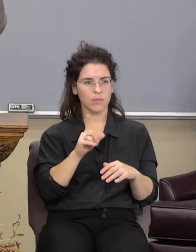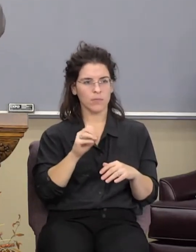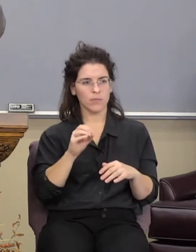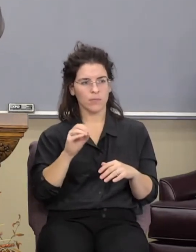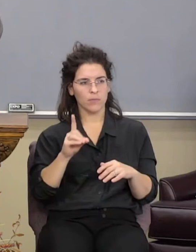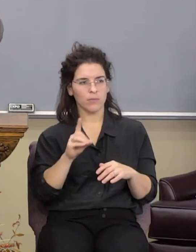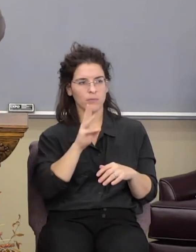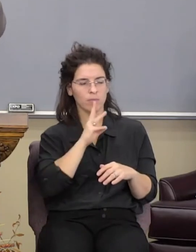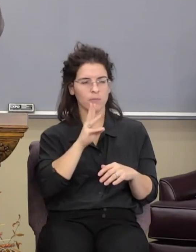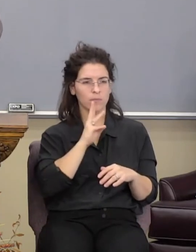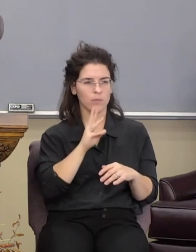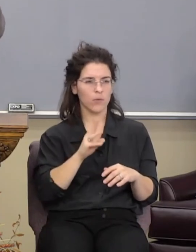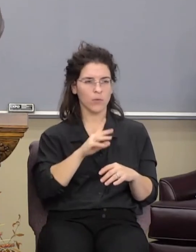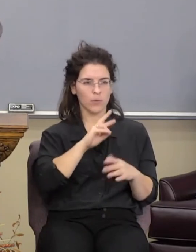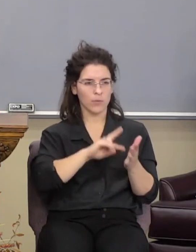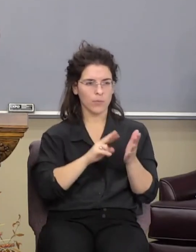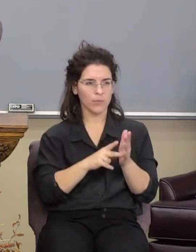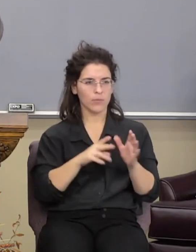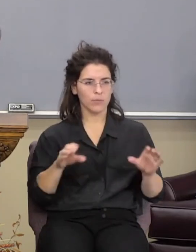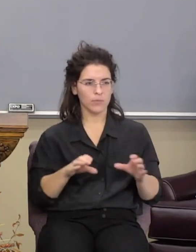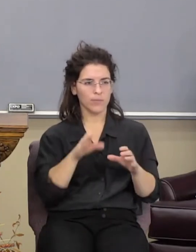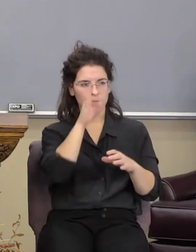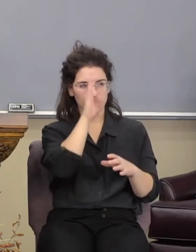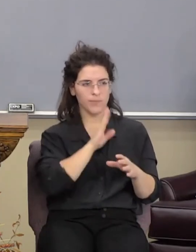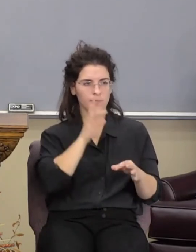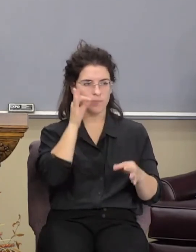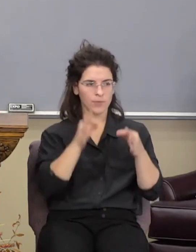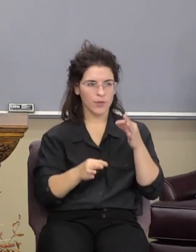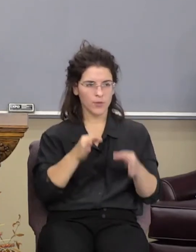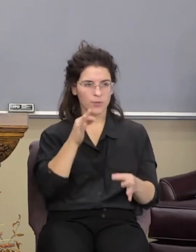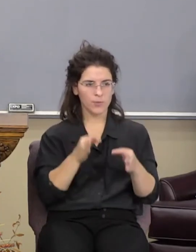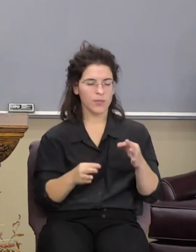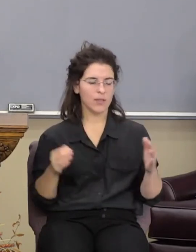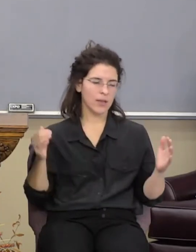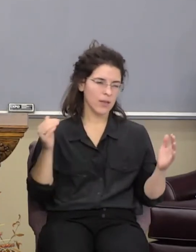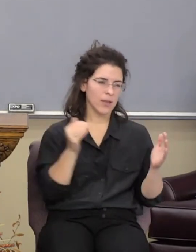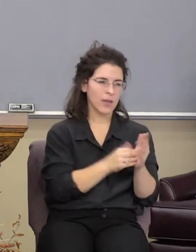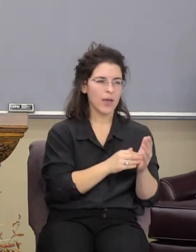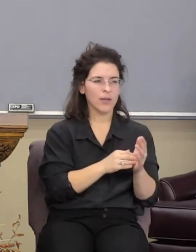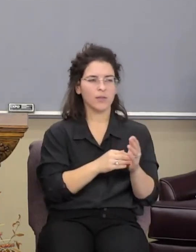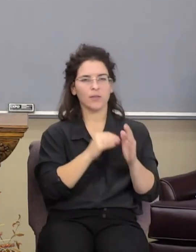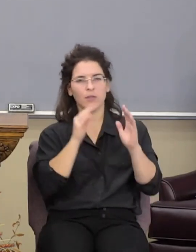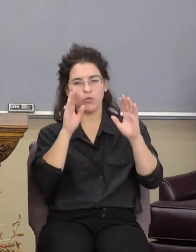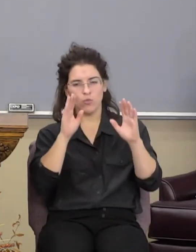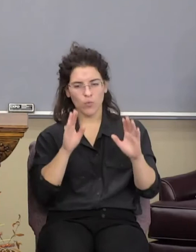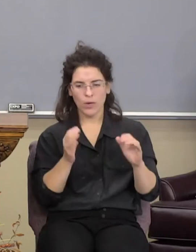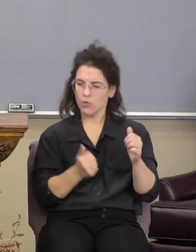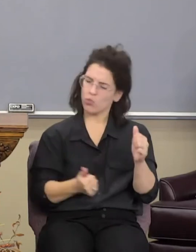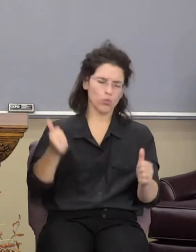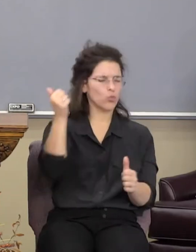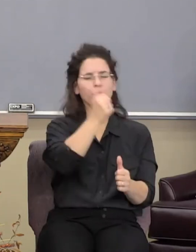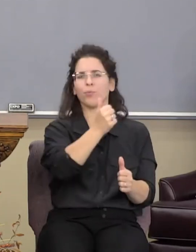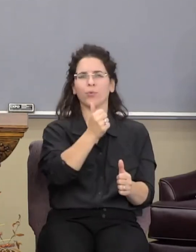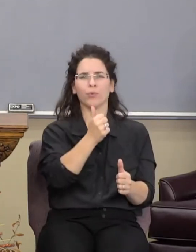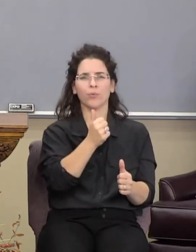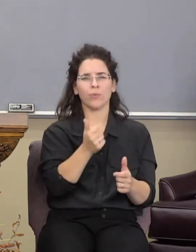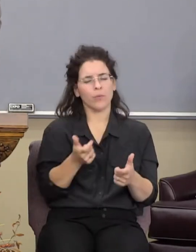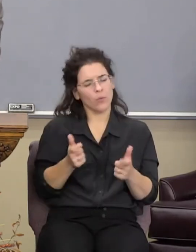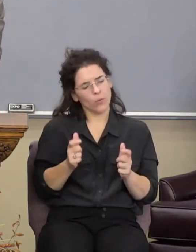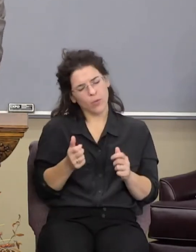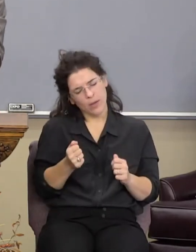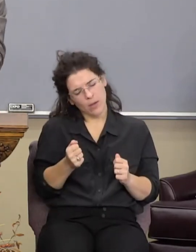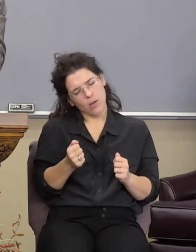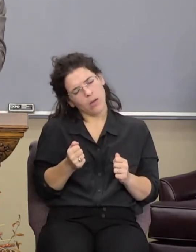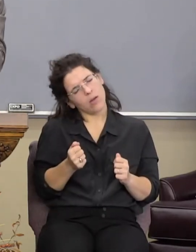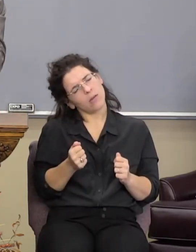a deliberate act of God's judgment and wrath against a great usurper. Real, keep your finger